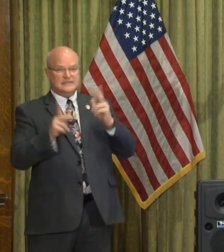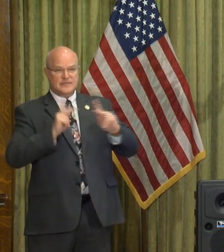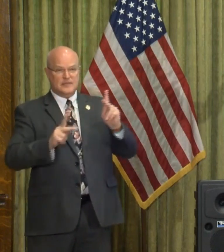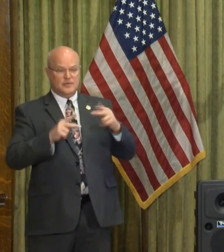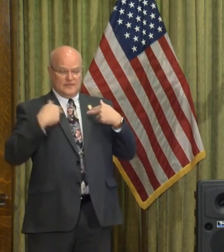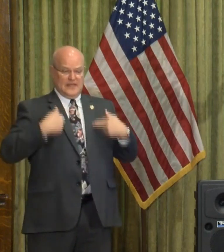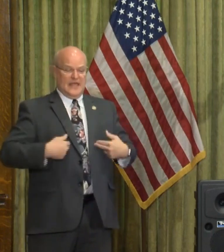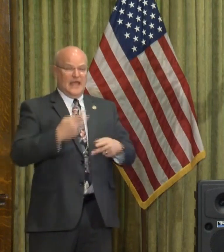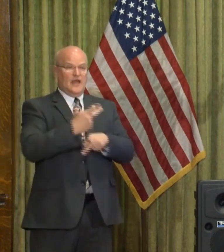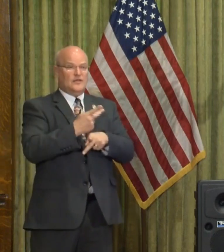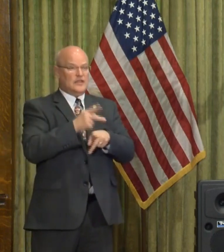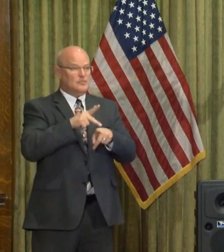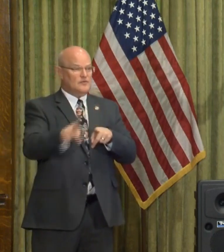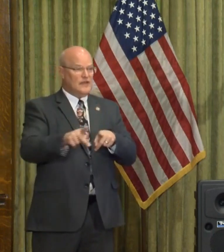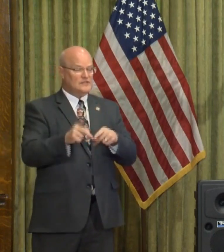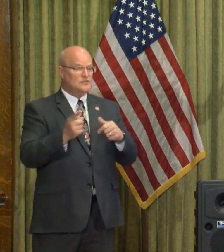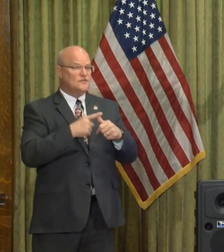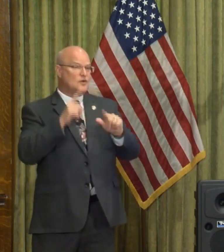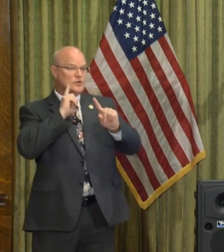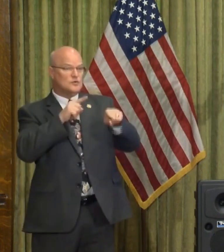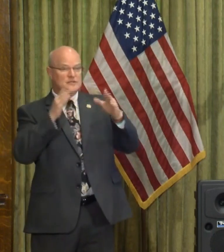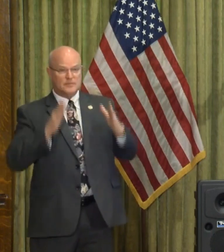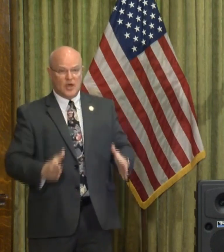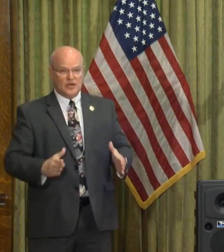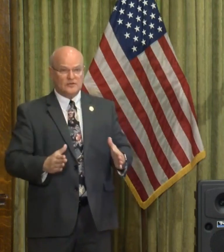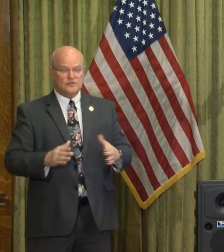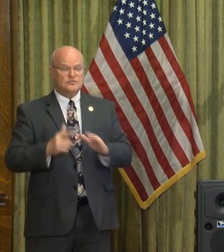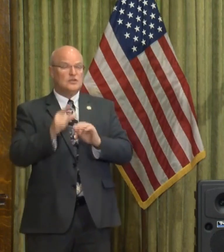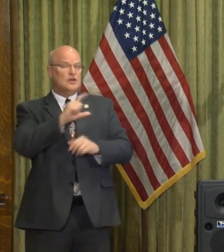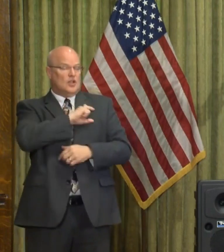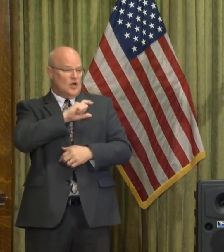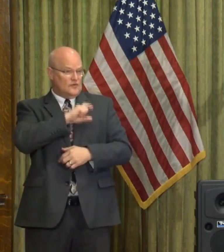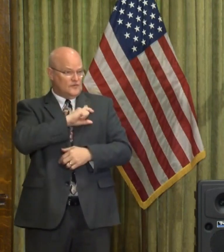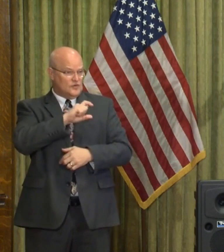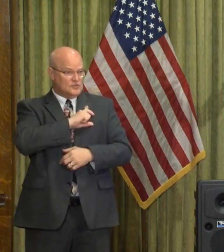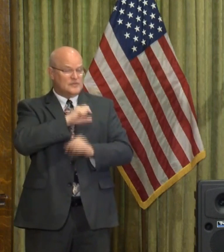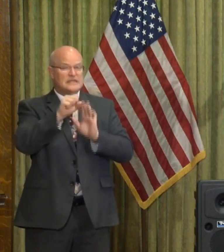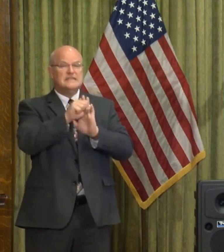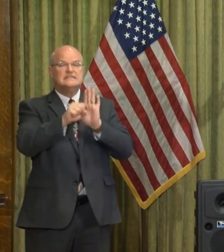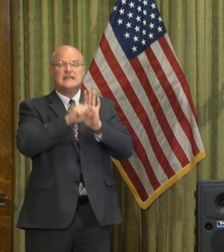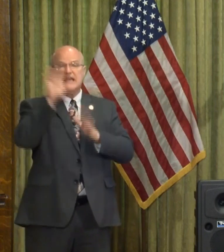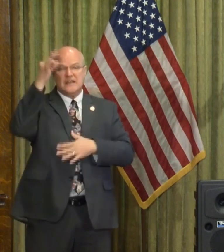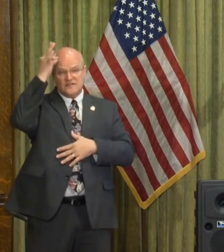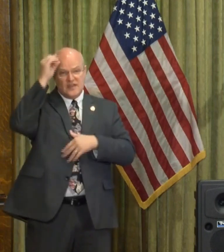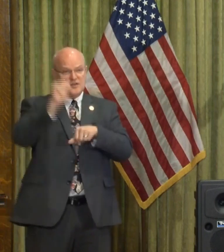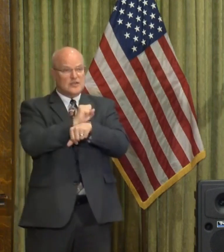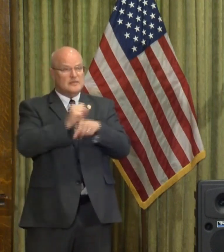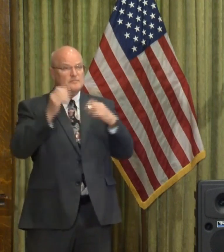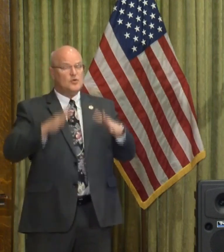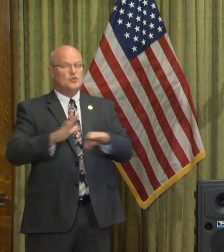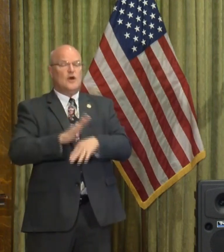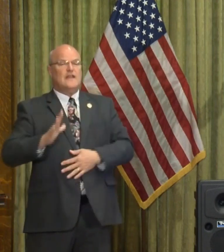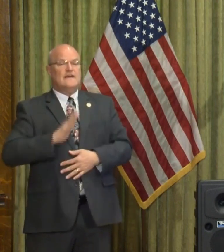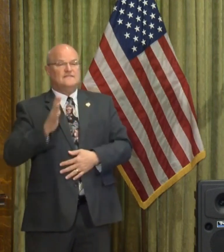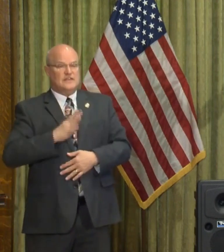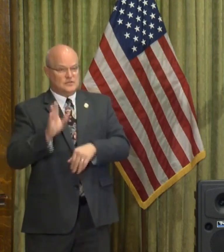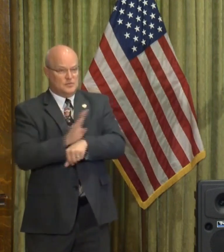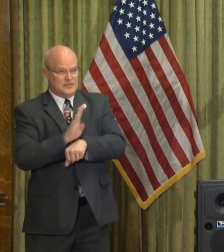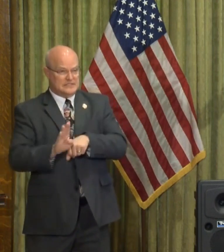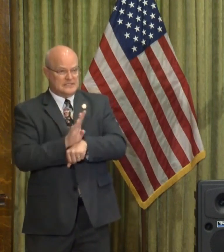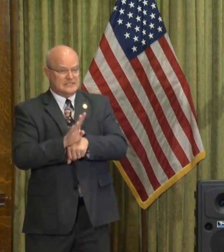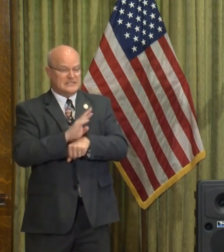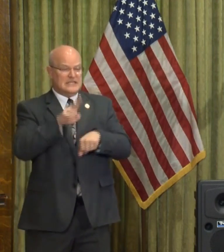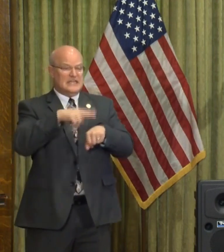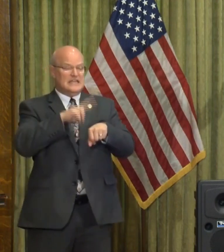following guests: healthcare professionals, first responders, law enforcement, state and federal employees on official